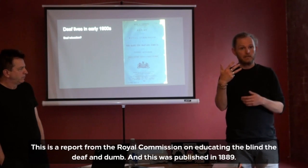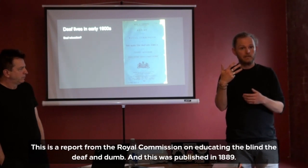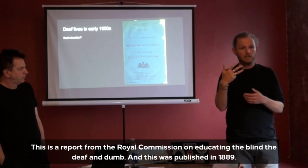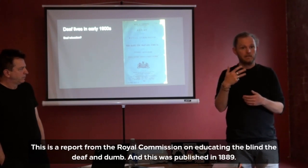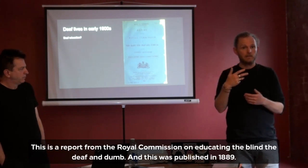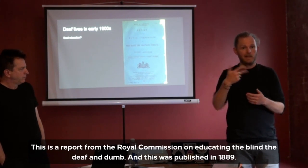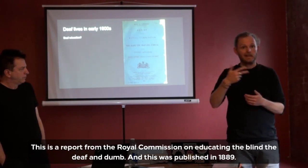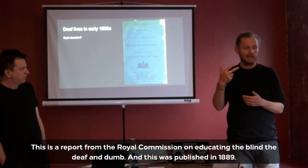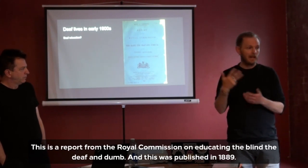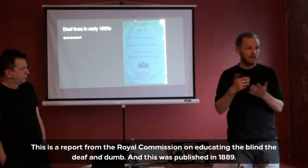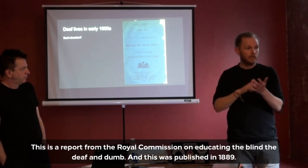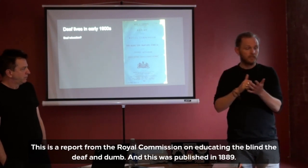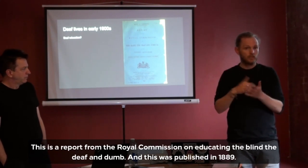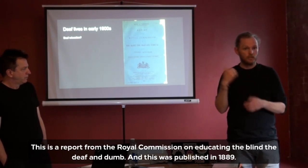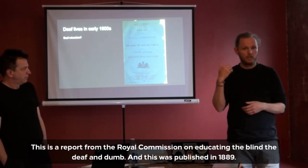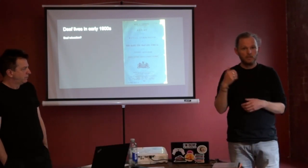And this was published in 1889.